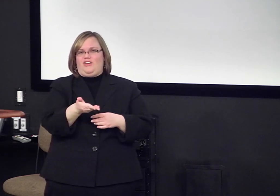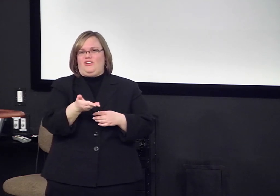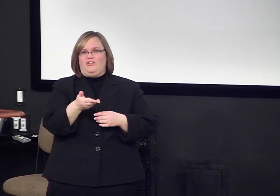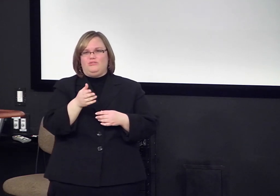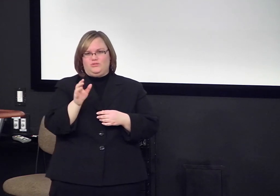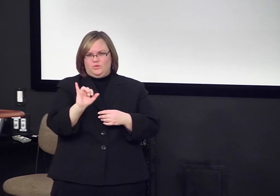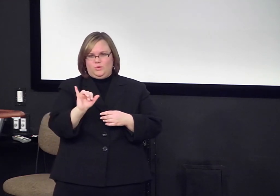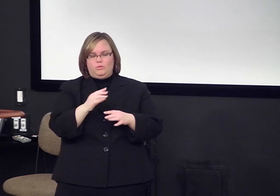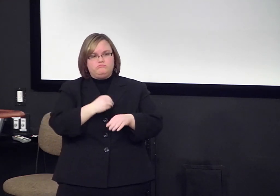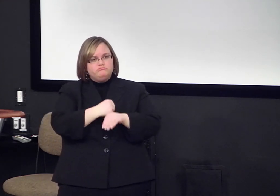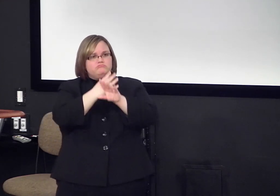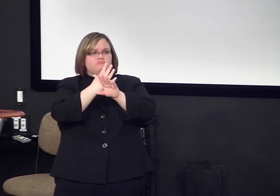aspect.